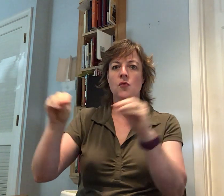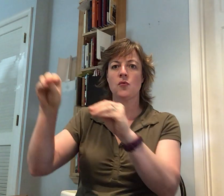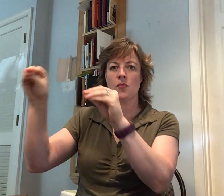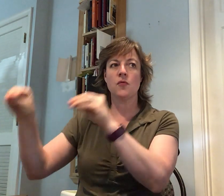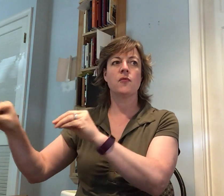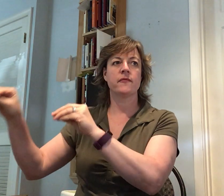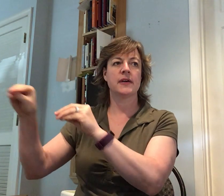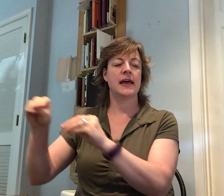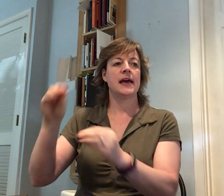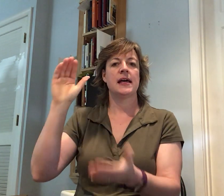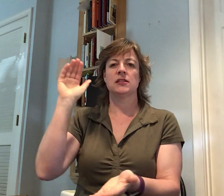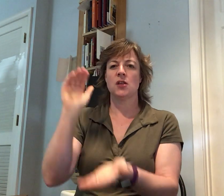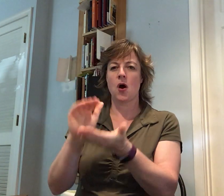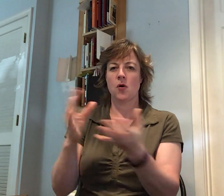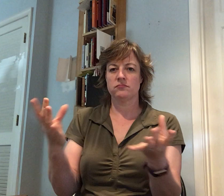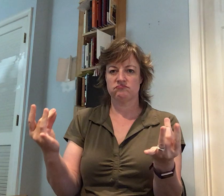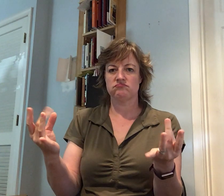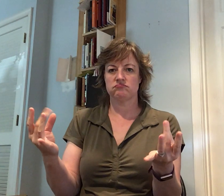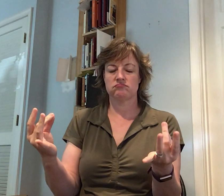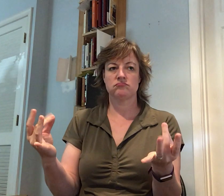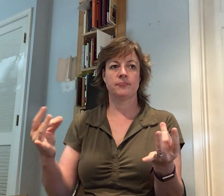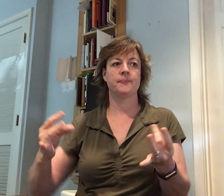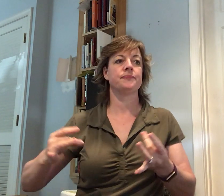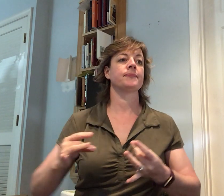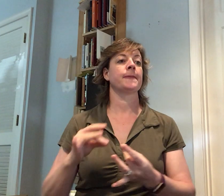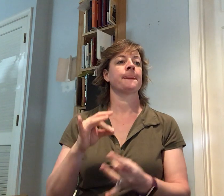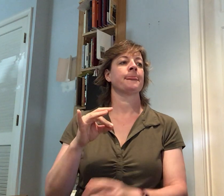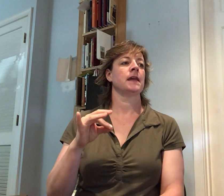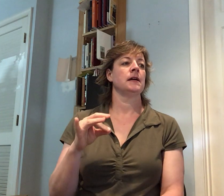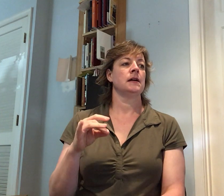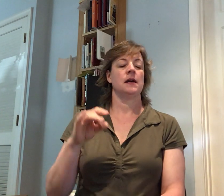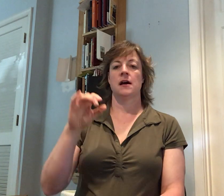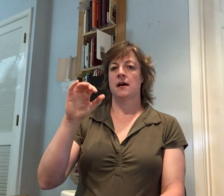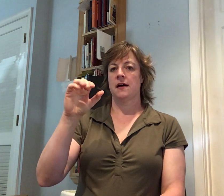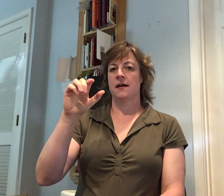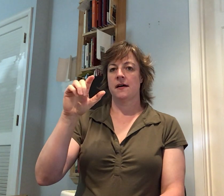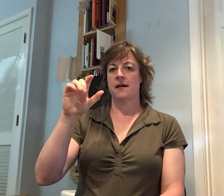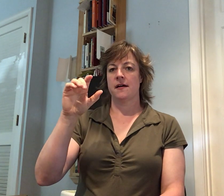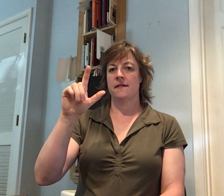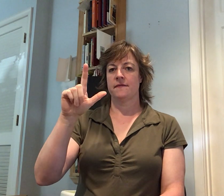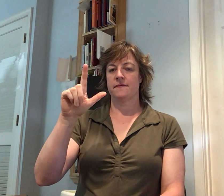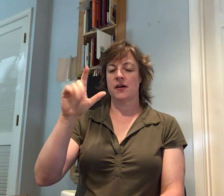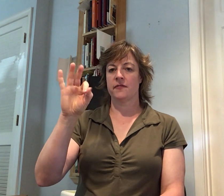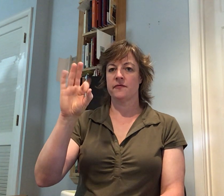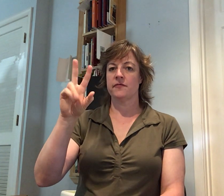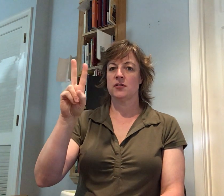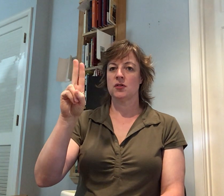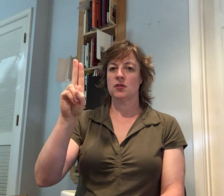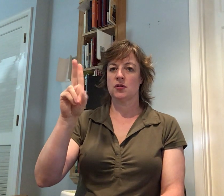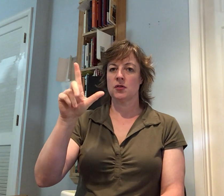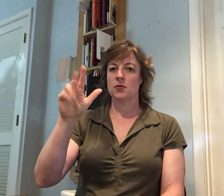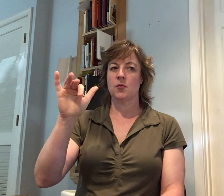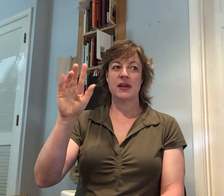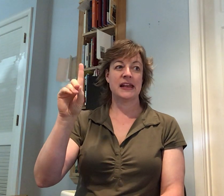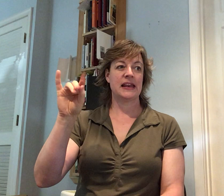Fluidity is a measure of how well a material flows, and viscosity is a measure of how sticky it